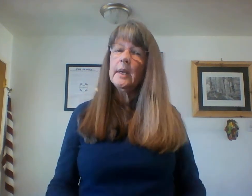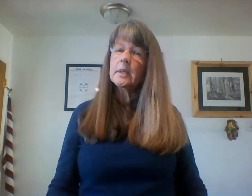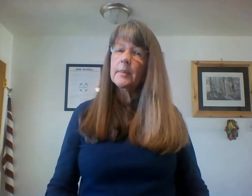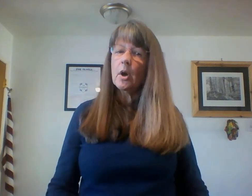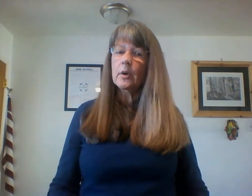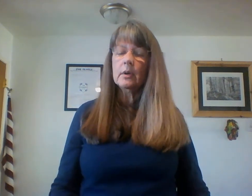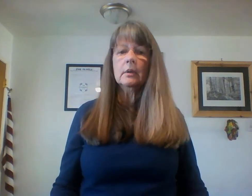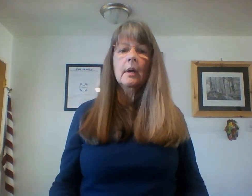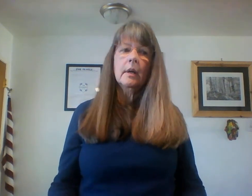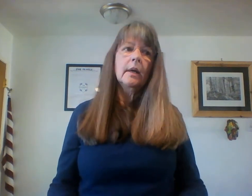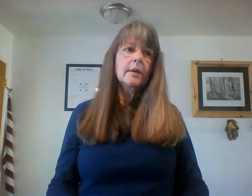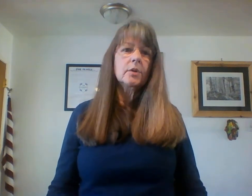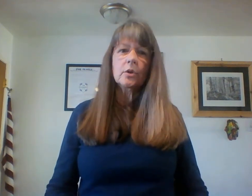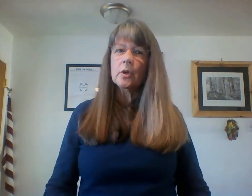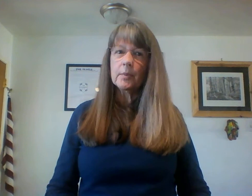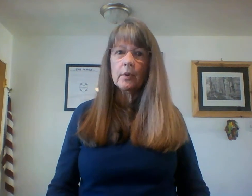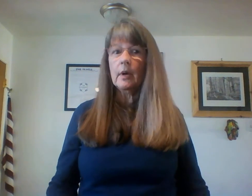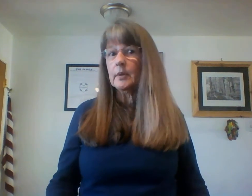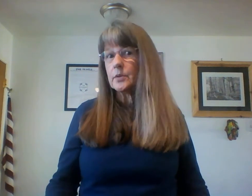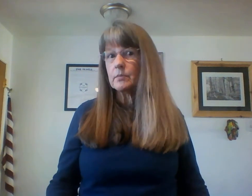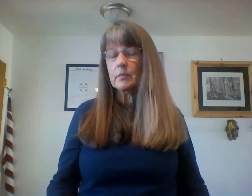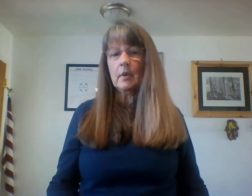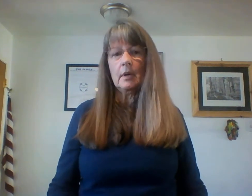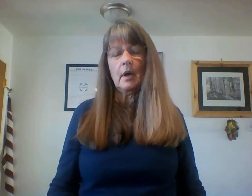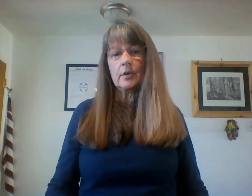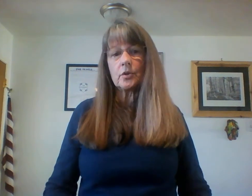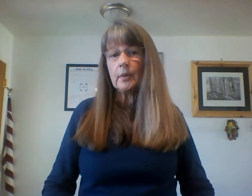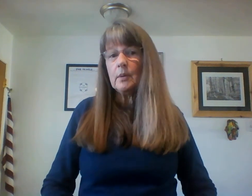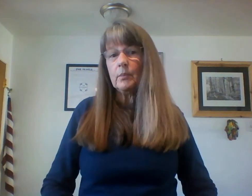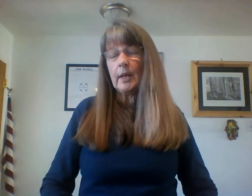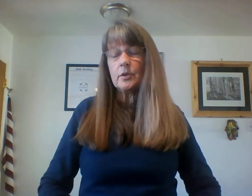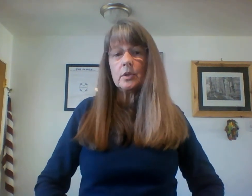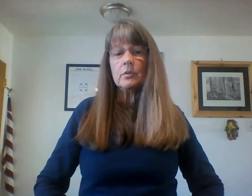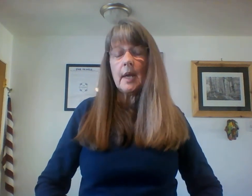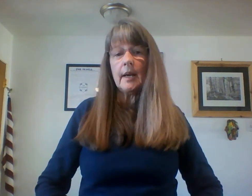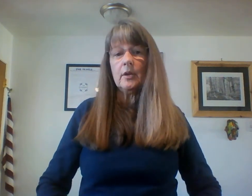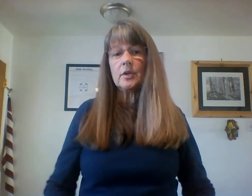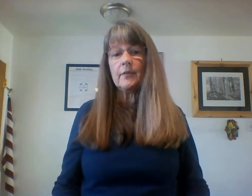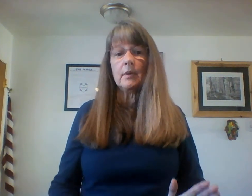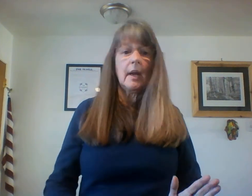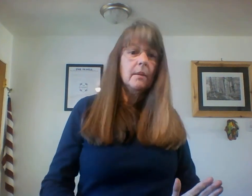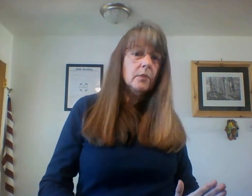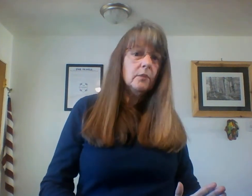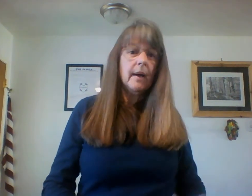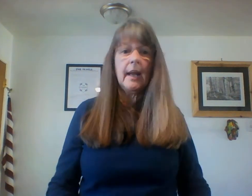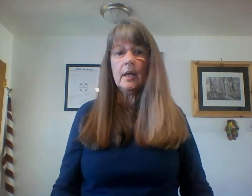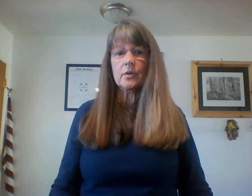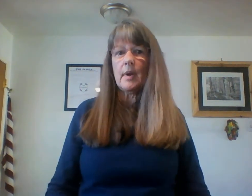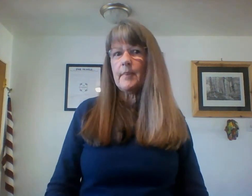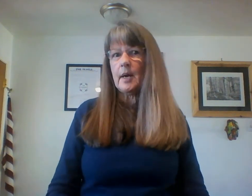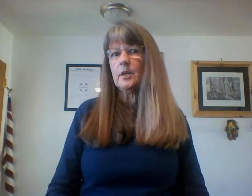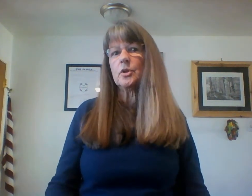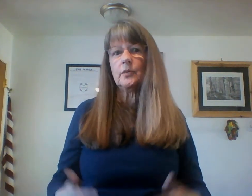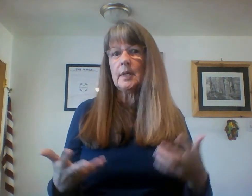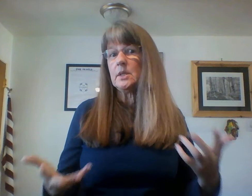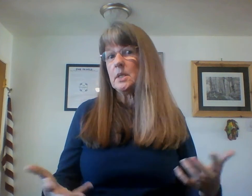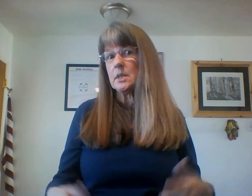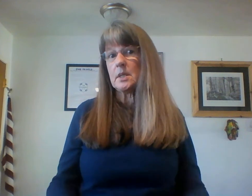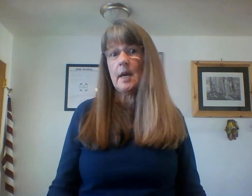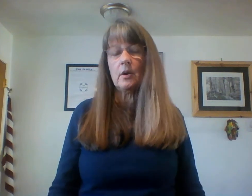little bit harder as an interpreter on a screen. When I used to do that, I used to have to kind of move my hands or my body just so they could see the sign